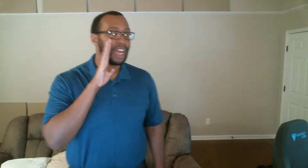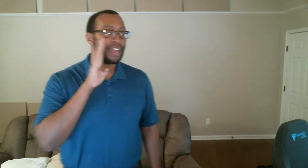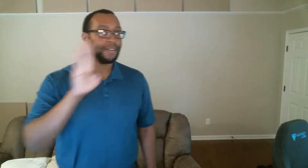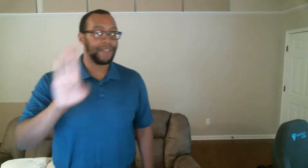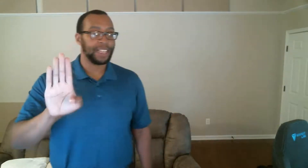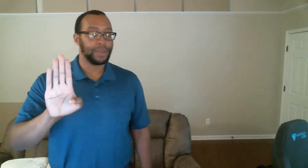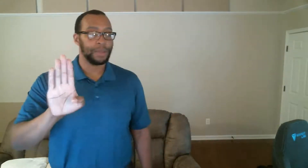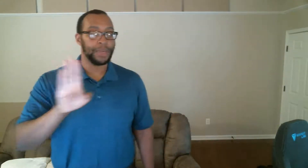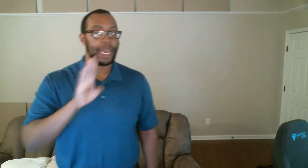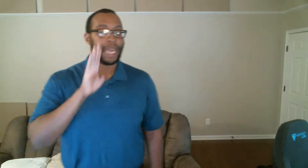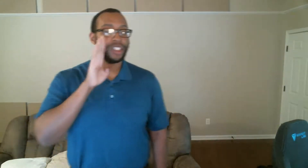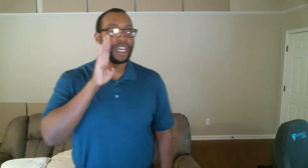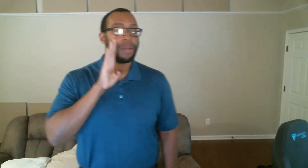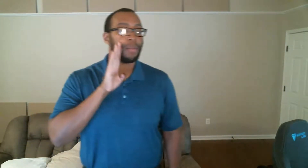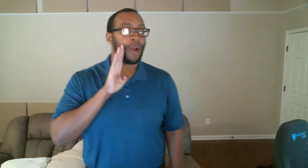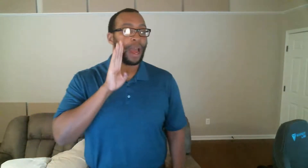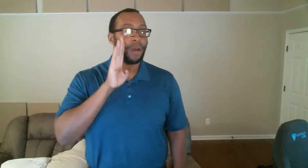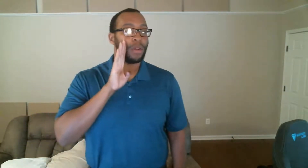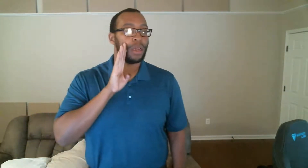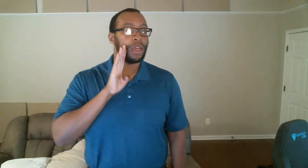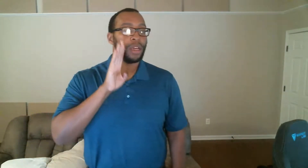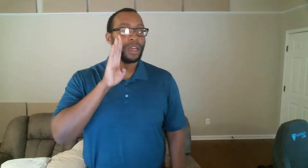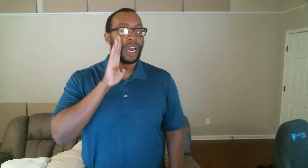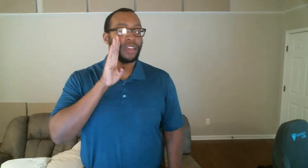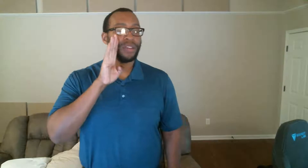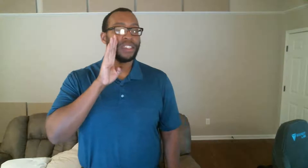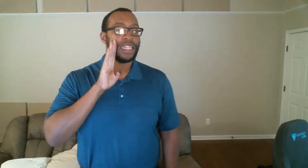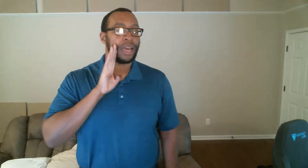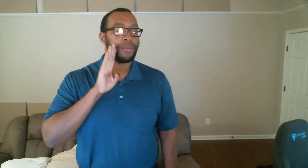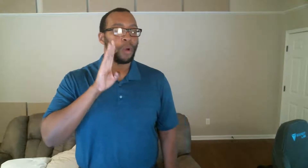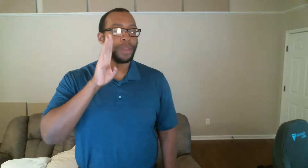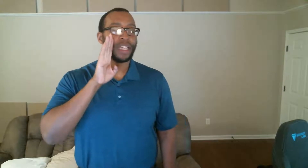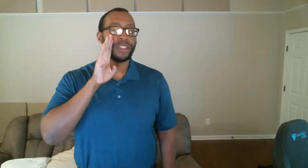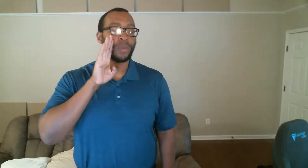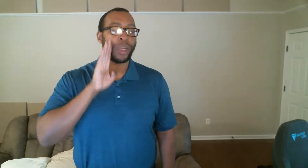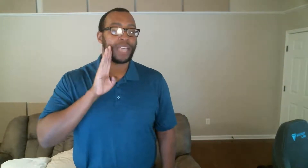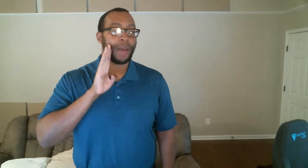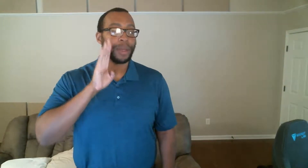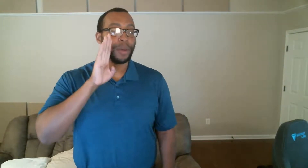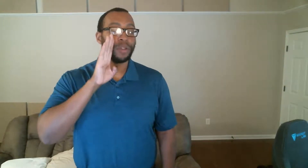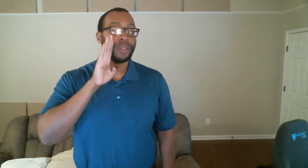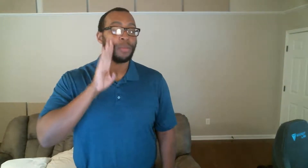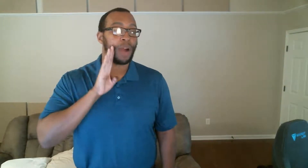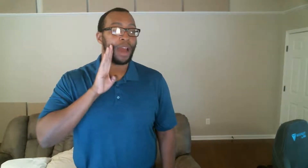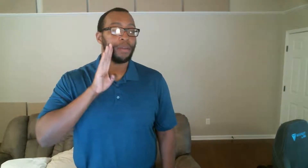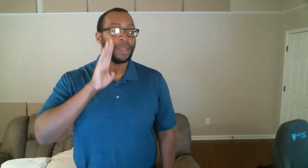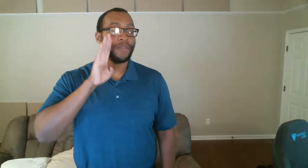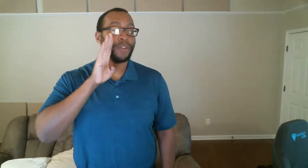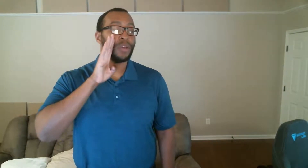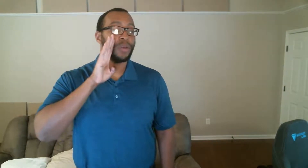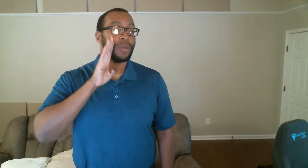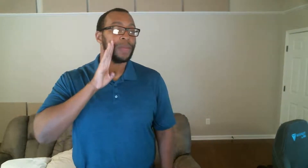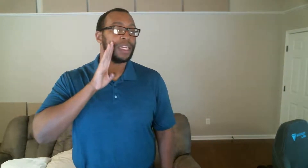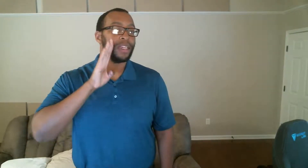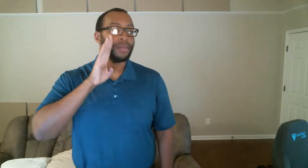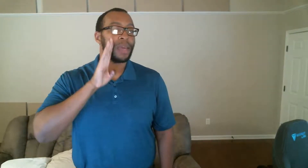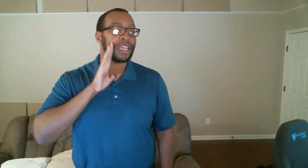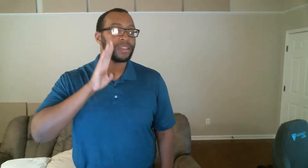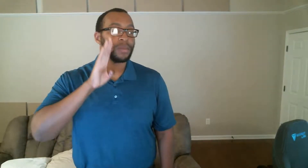of the face with a B hand shape, brown. And you'll see that normally like just one dominant motion, brown. But if you do repeat it, make it small